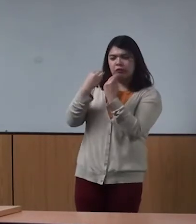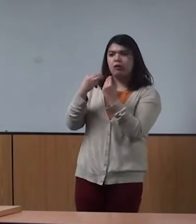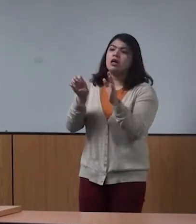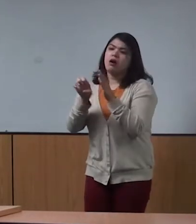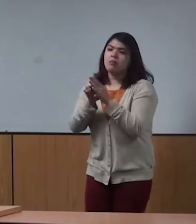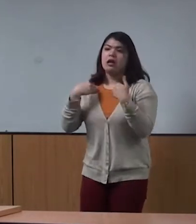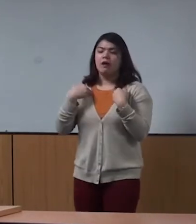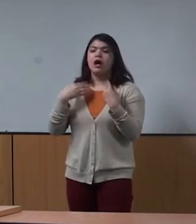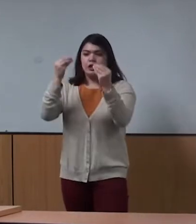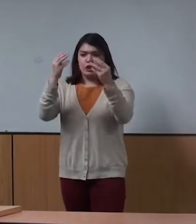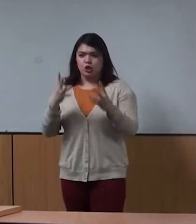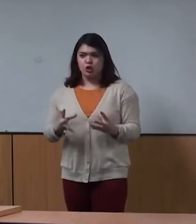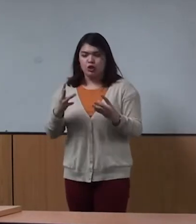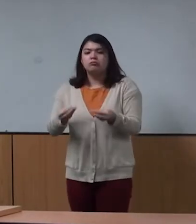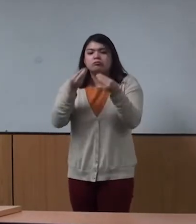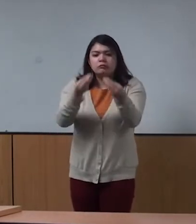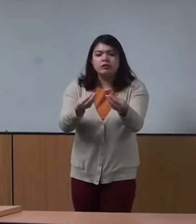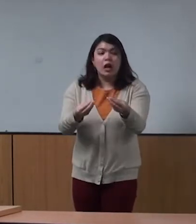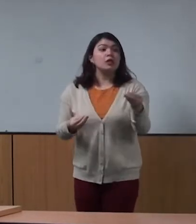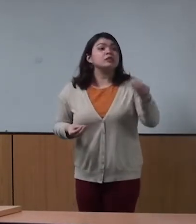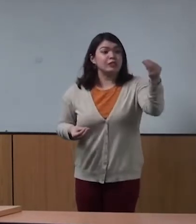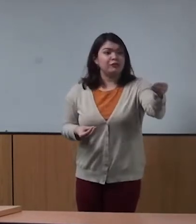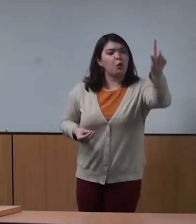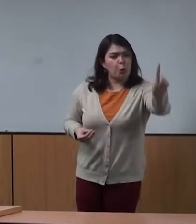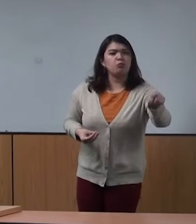the teacher gave me a low assessment,